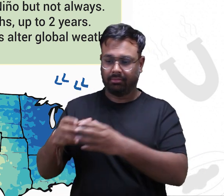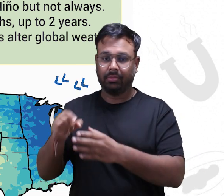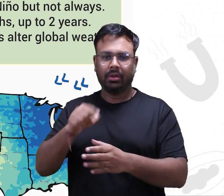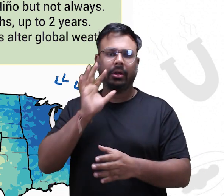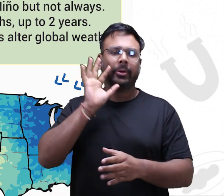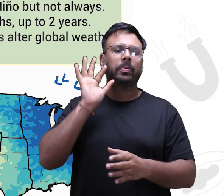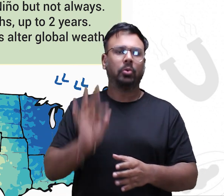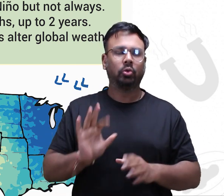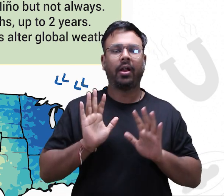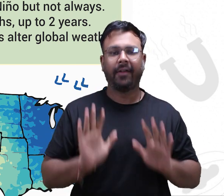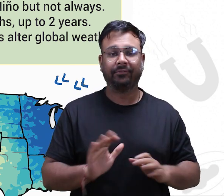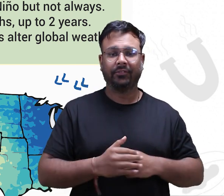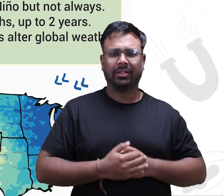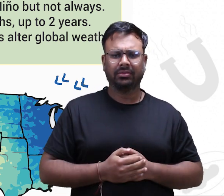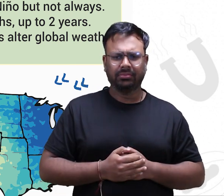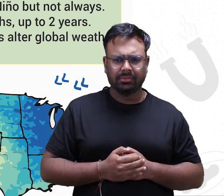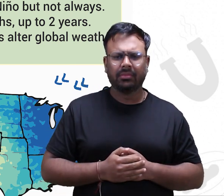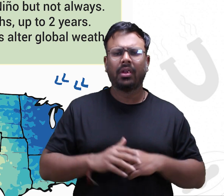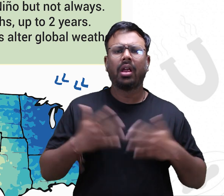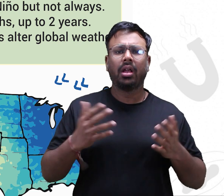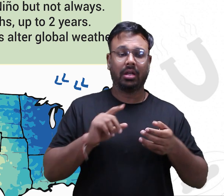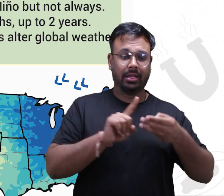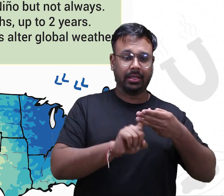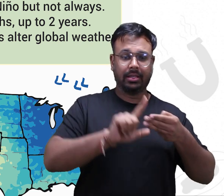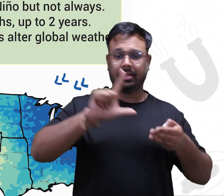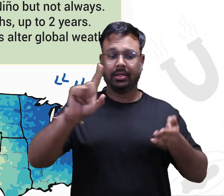Key characteristic: